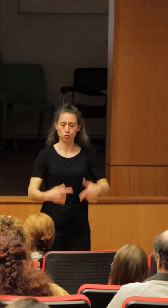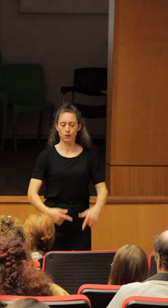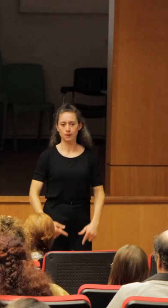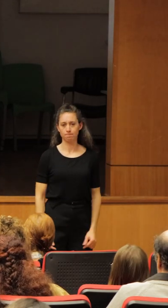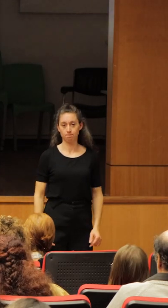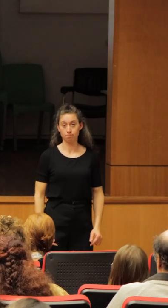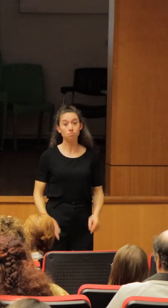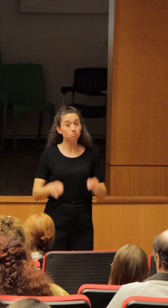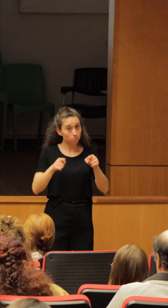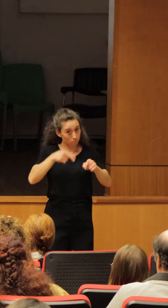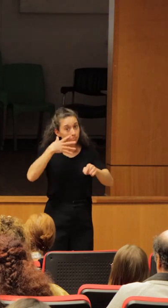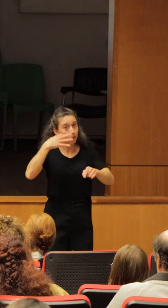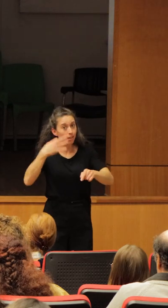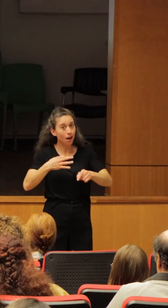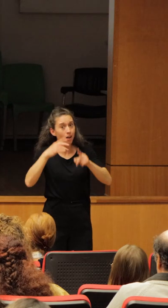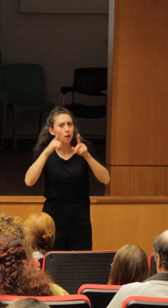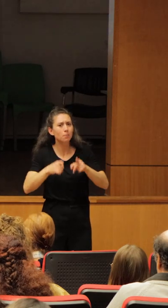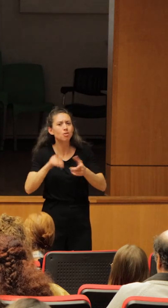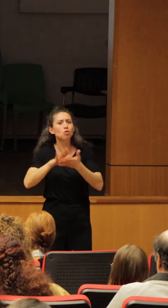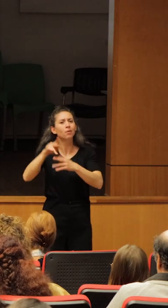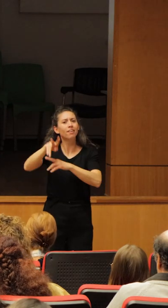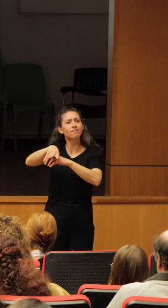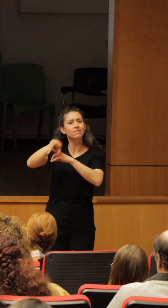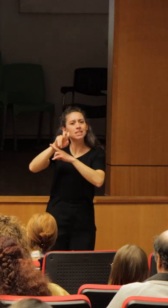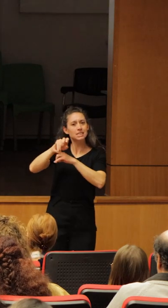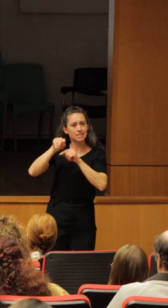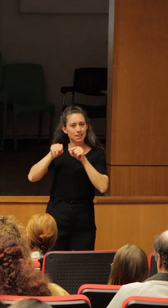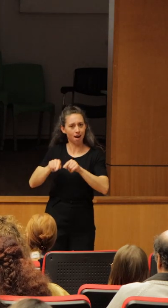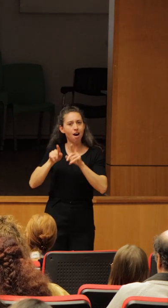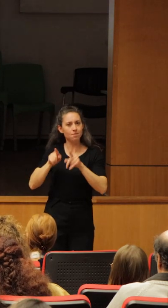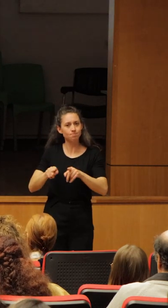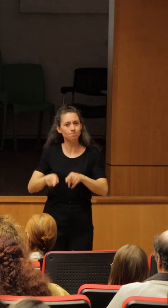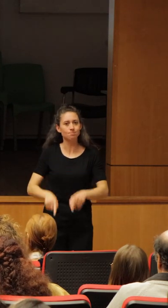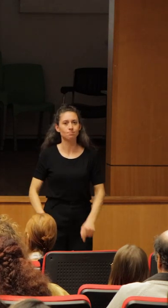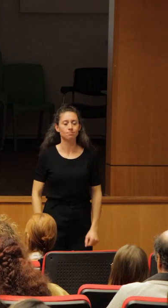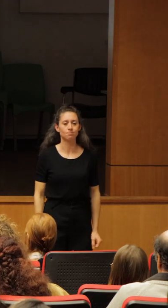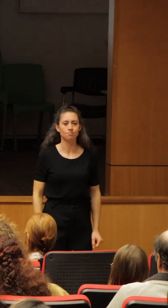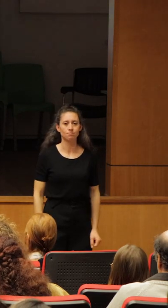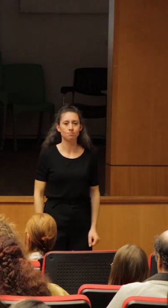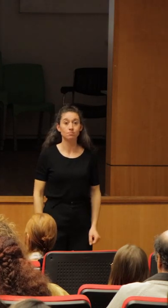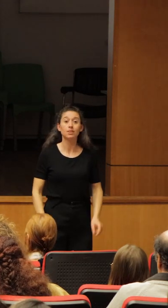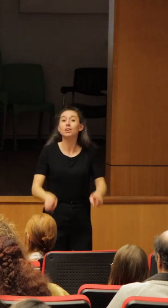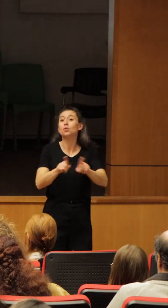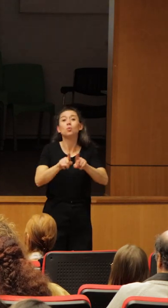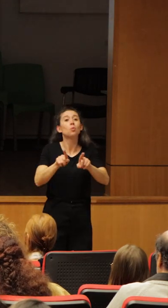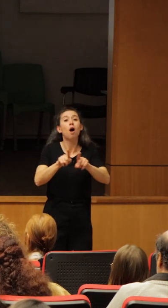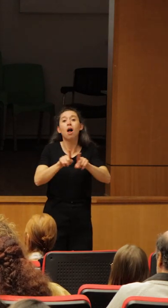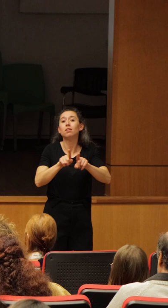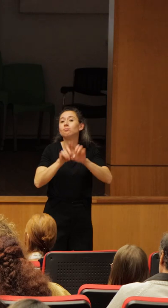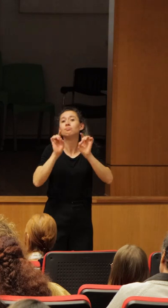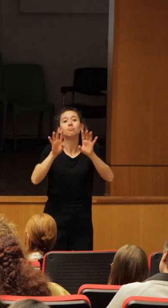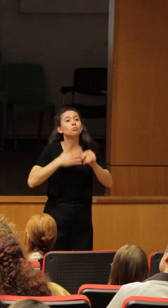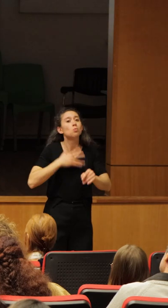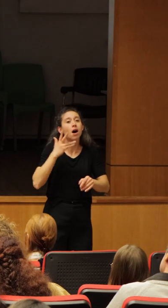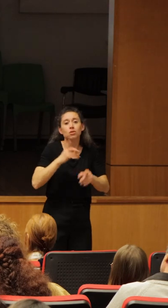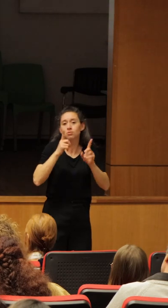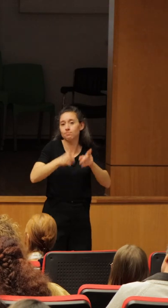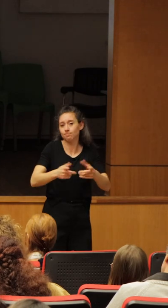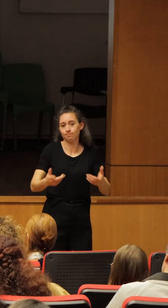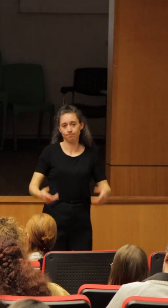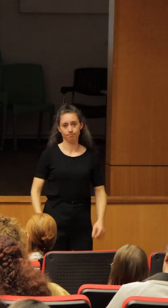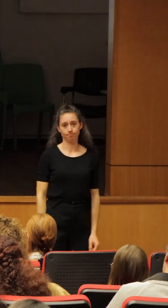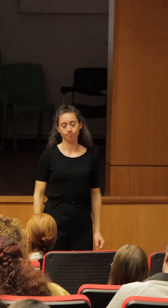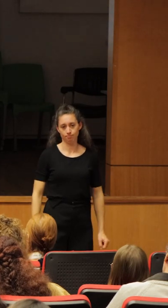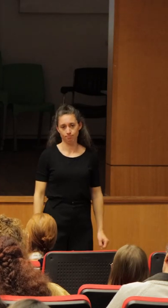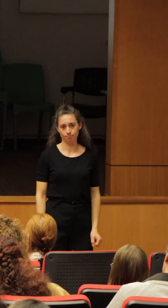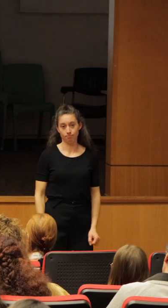too. Y eso es cierto también en la física. And it's the same truth in human nature. Y lo mismo pasa con la naturaleza humana. If there